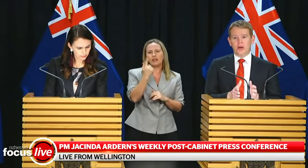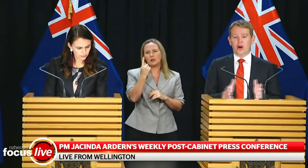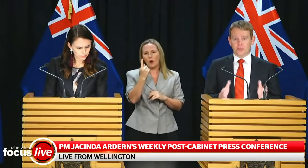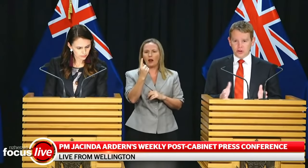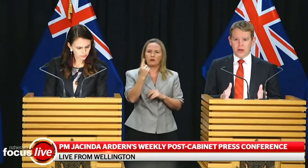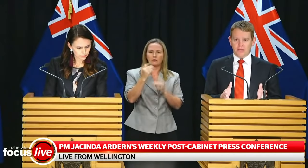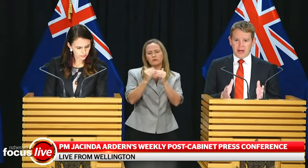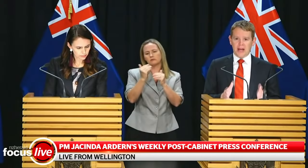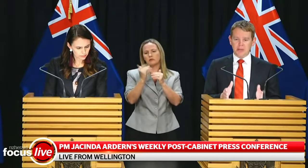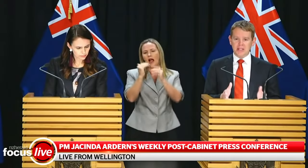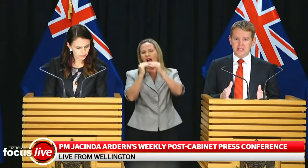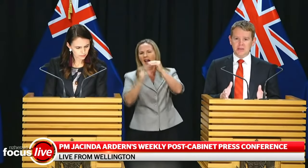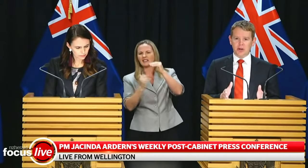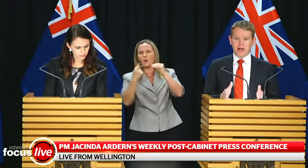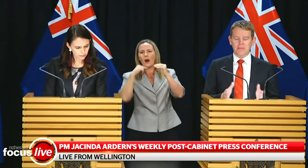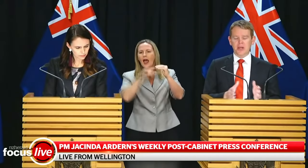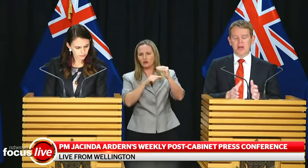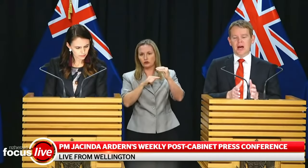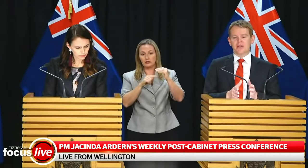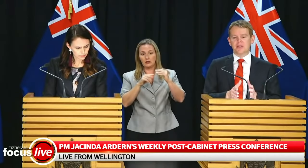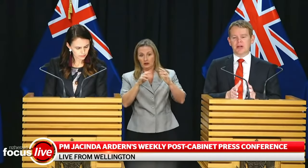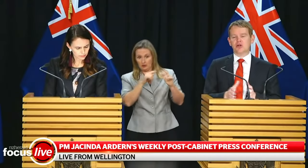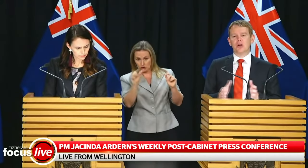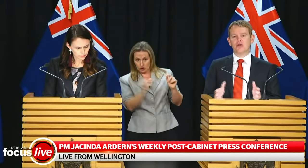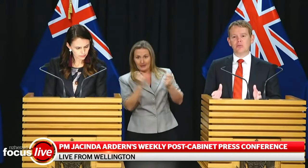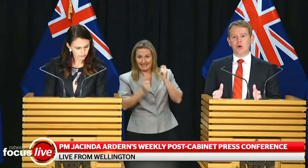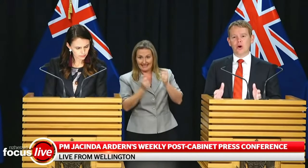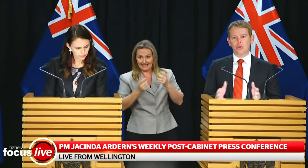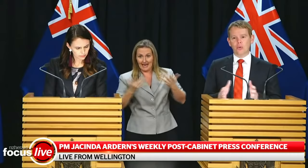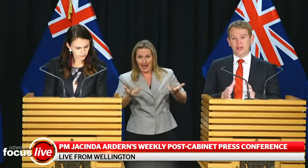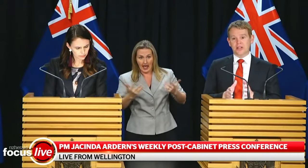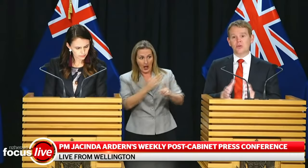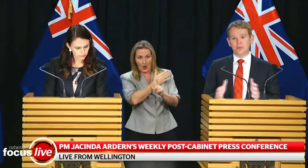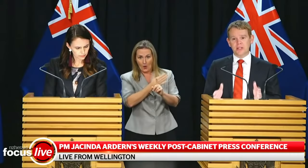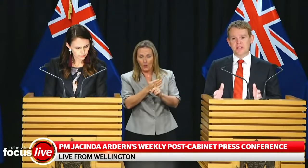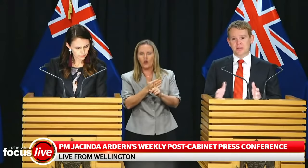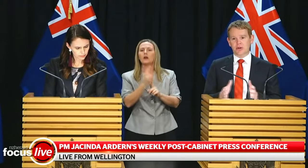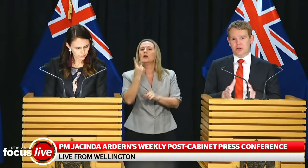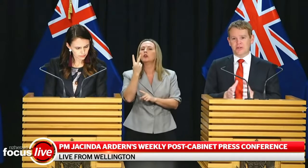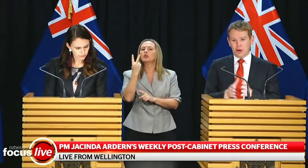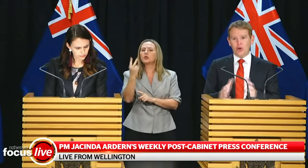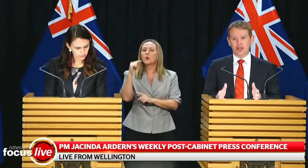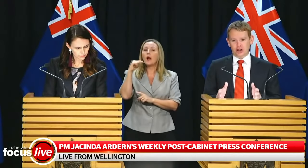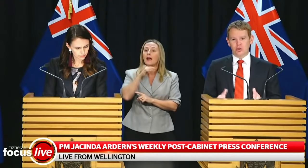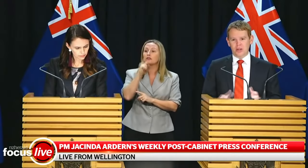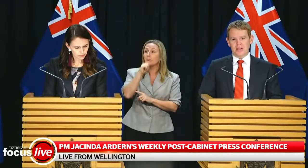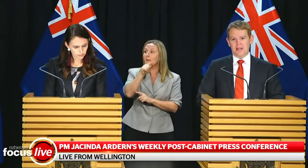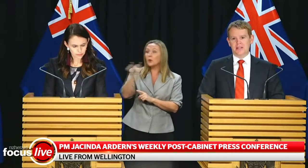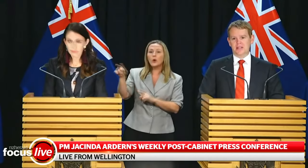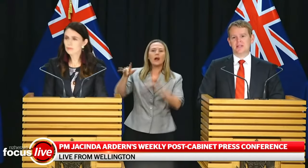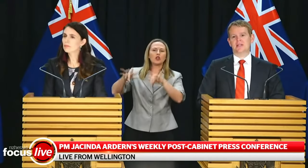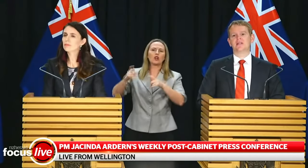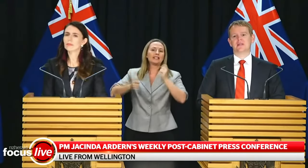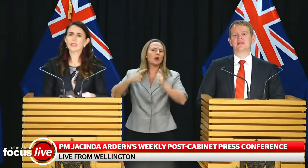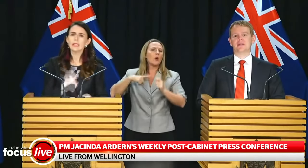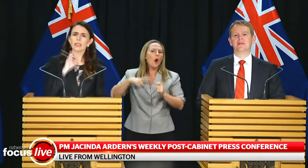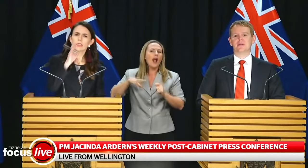who we'd hoped to have had been tested by now. There's about 200 more who are still to be tested because they're not yet due that